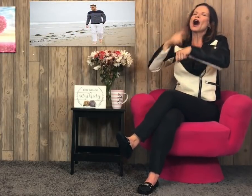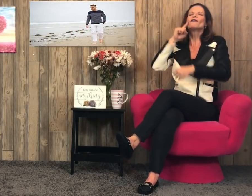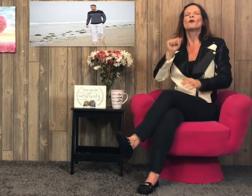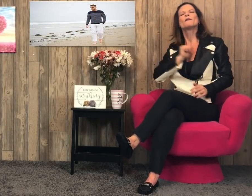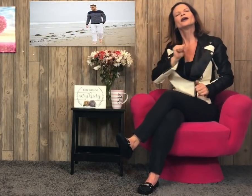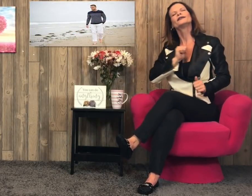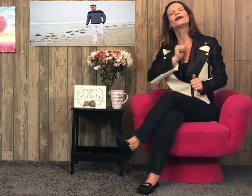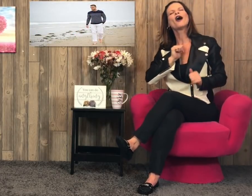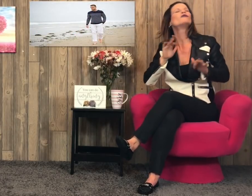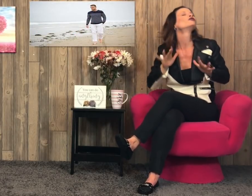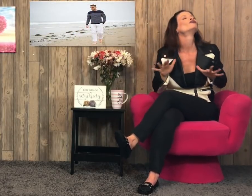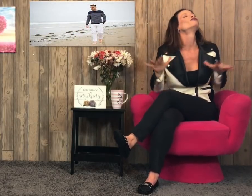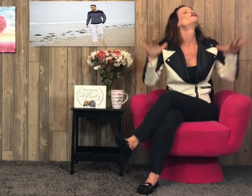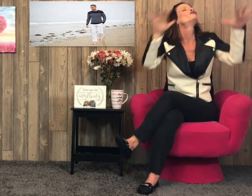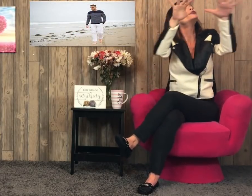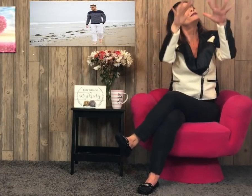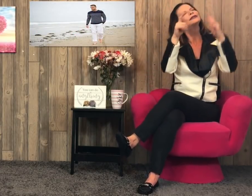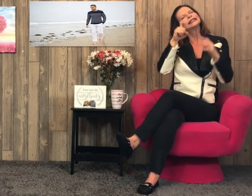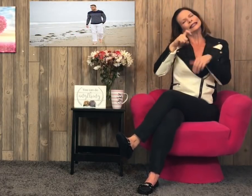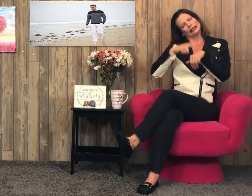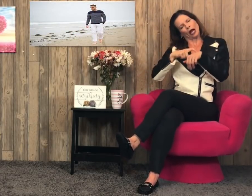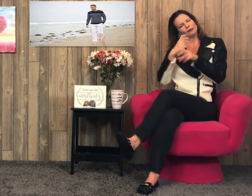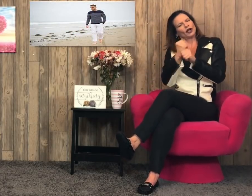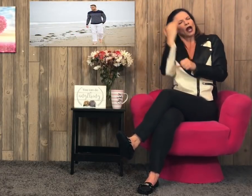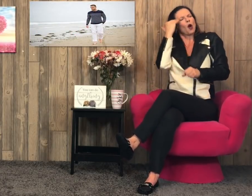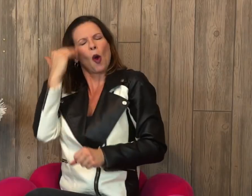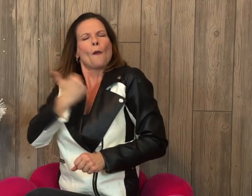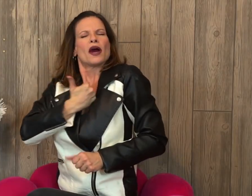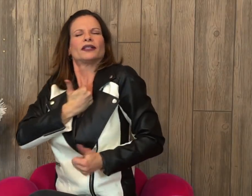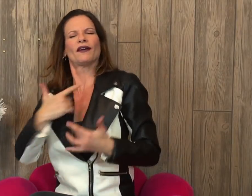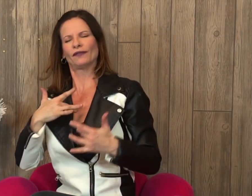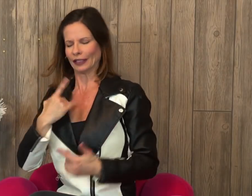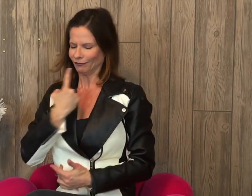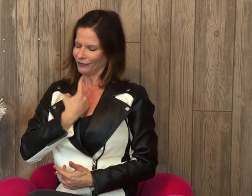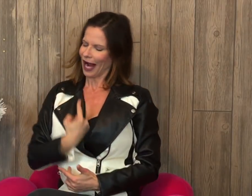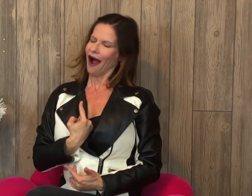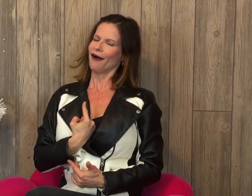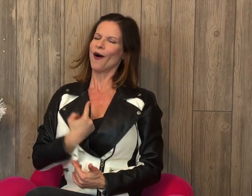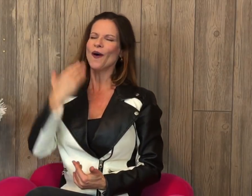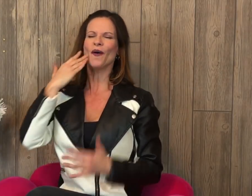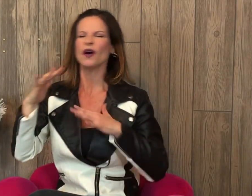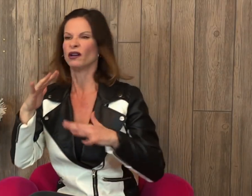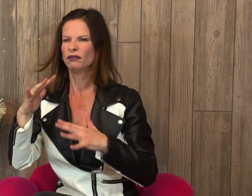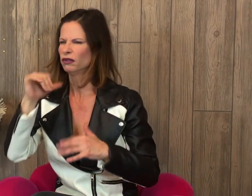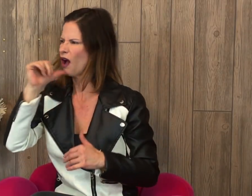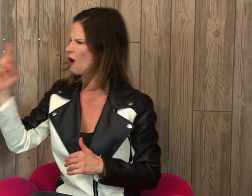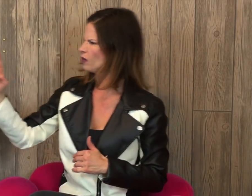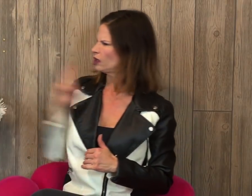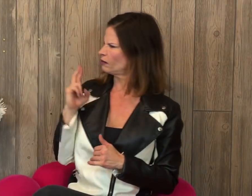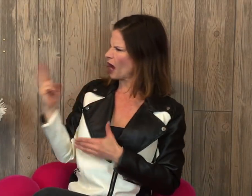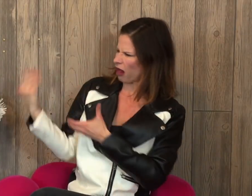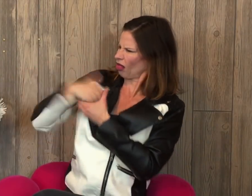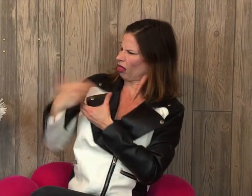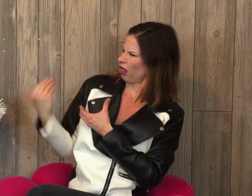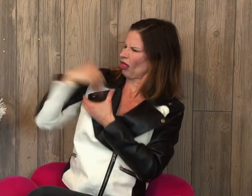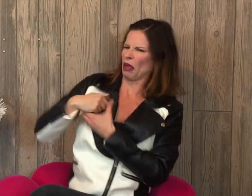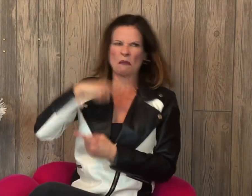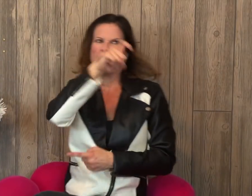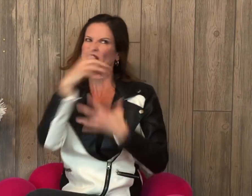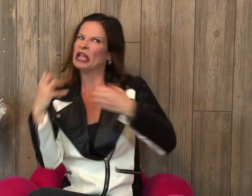are invading their space. People need time for themselves also. We can't get to know ourselves better if we have people on our